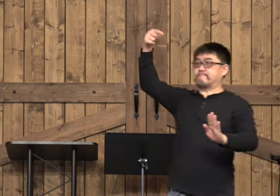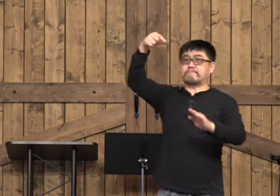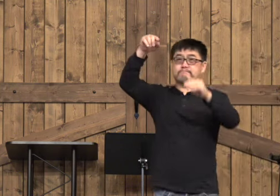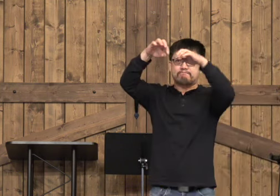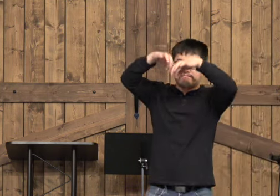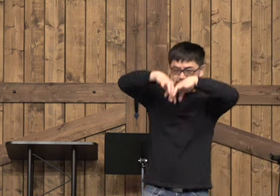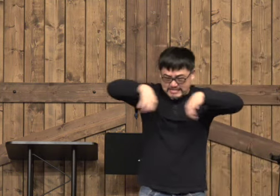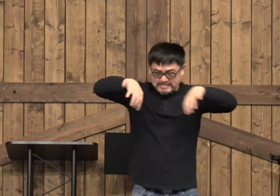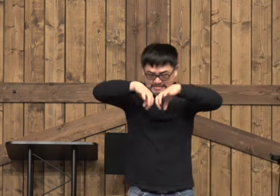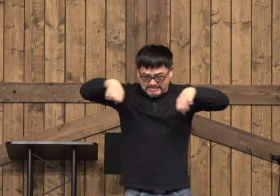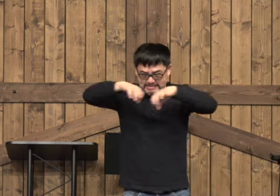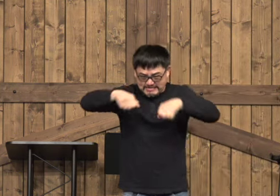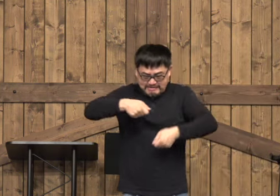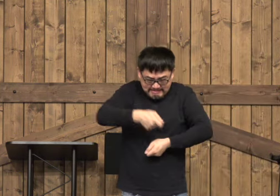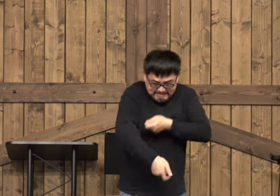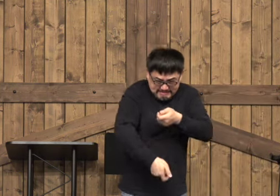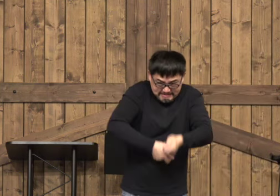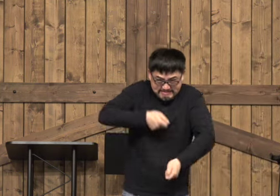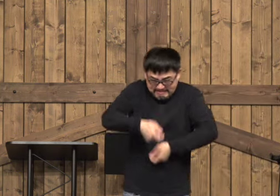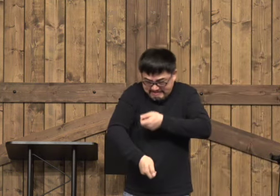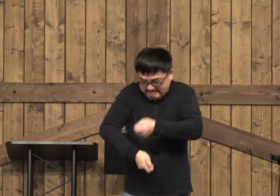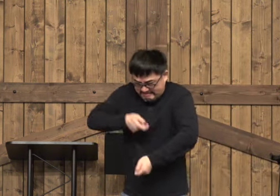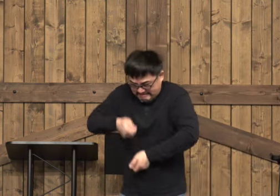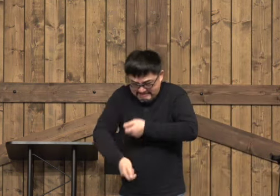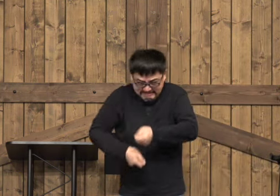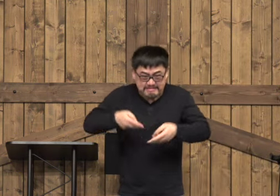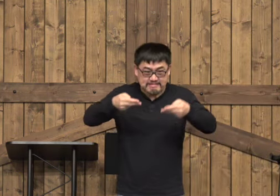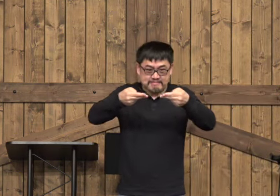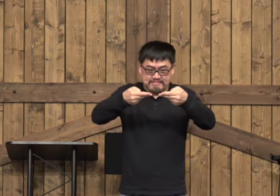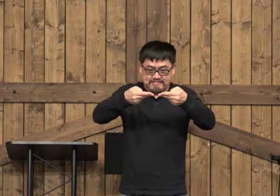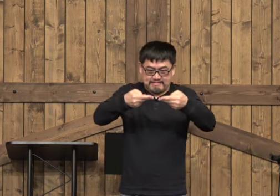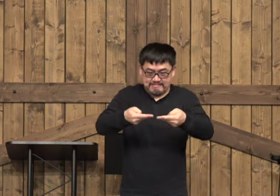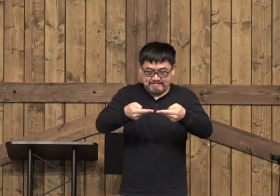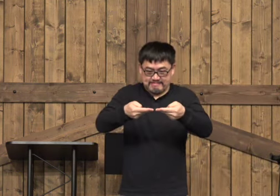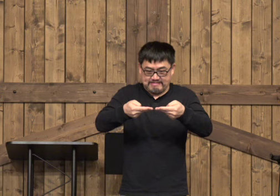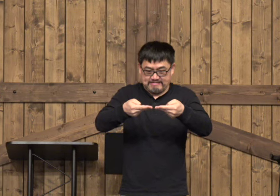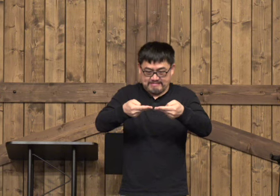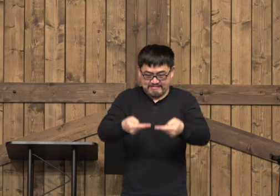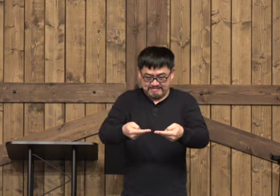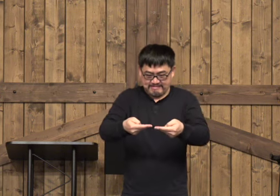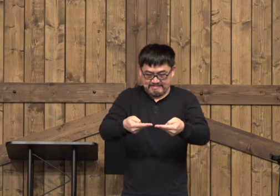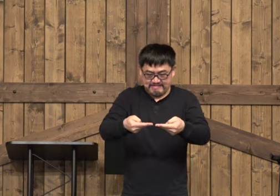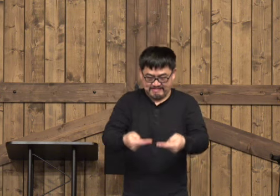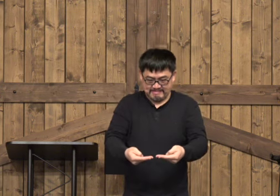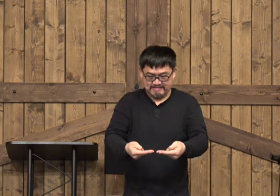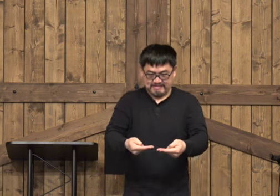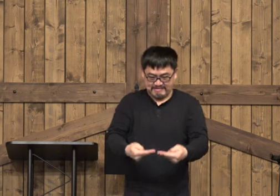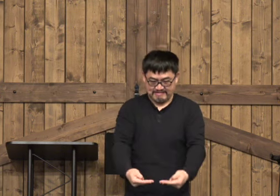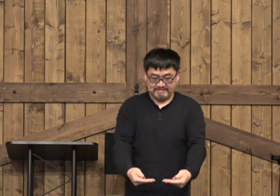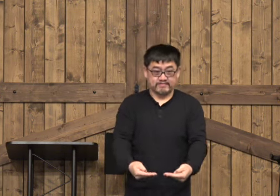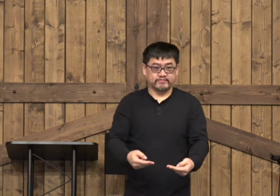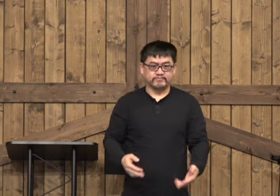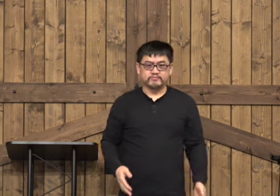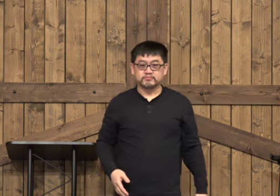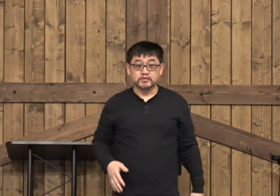People blocked the door. They moved up to the roof. And they opened the spot in the roof. And they lowered the man down. Like